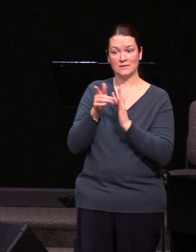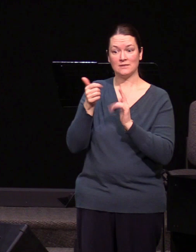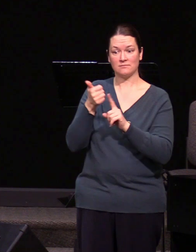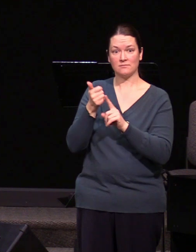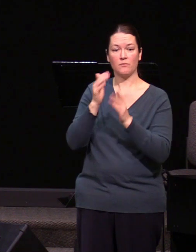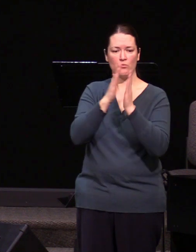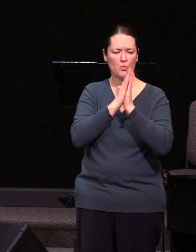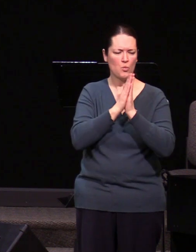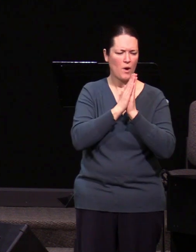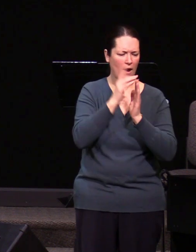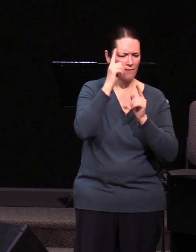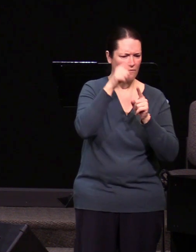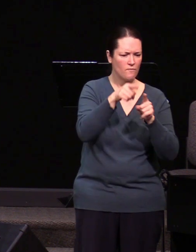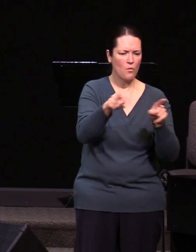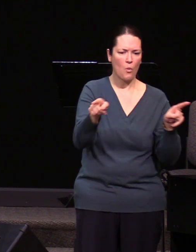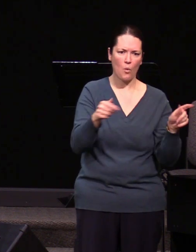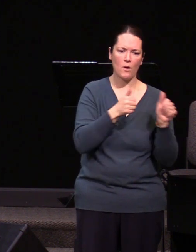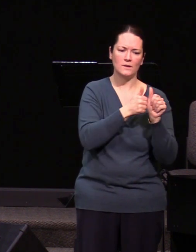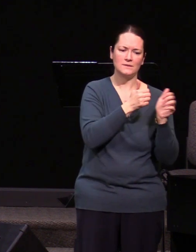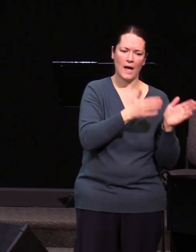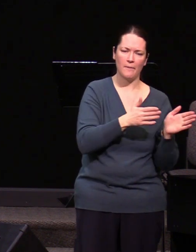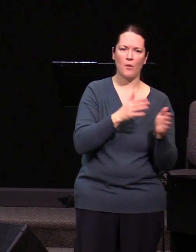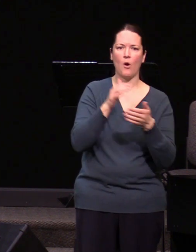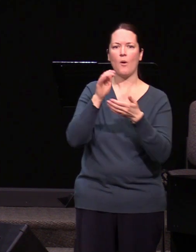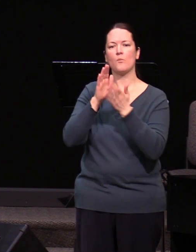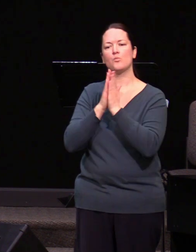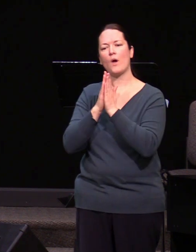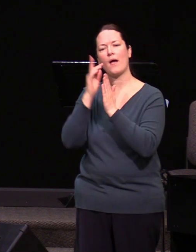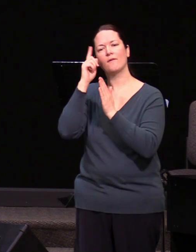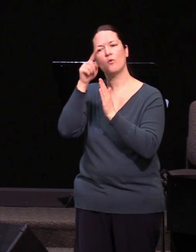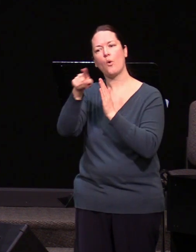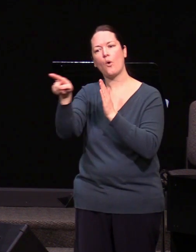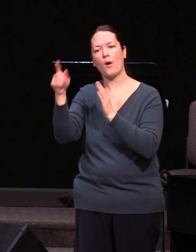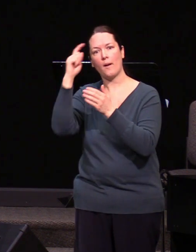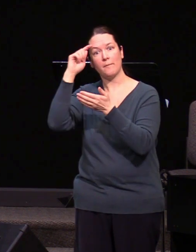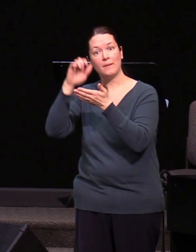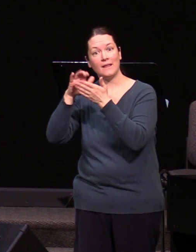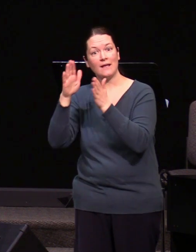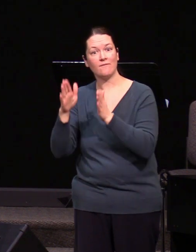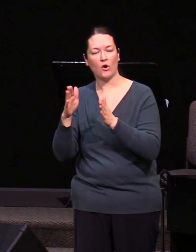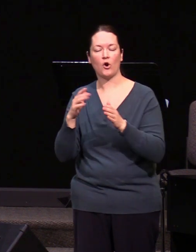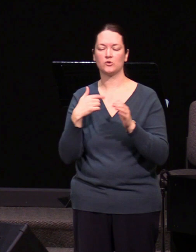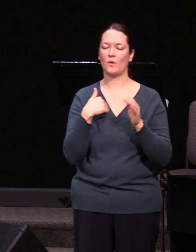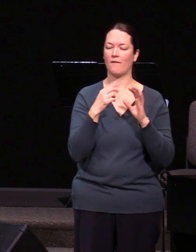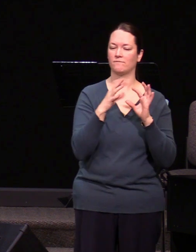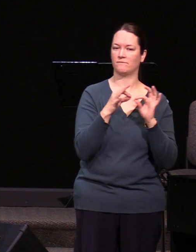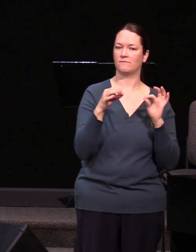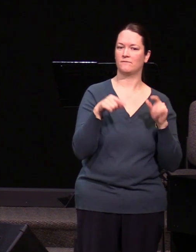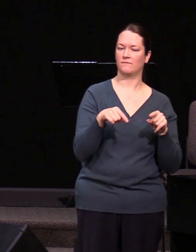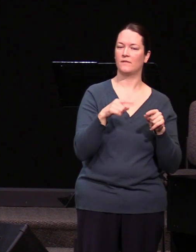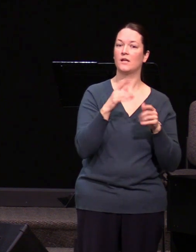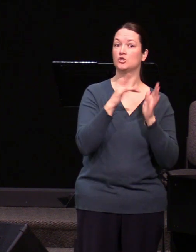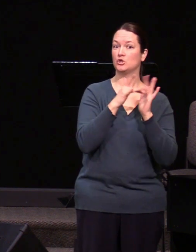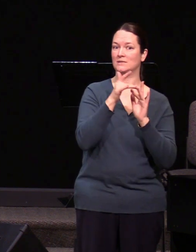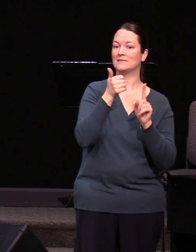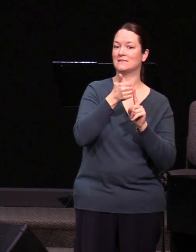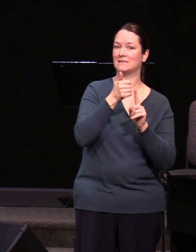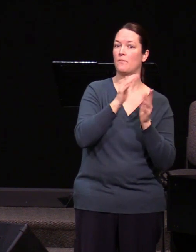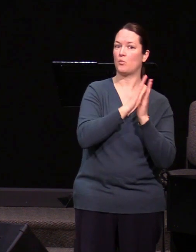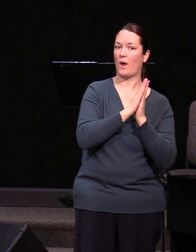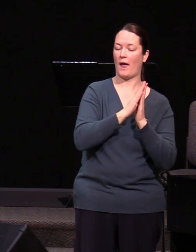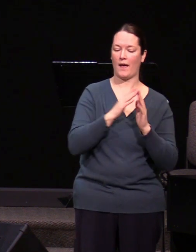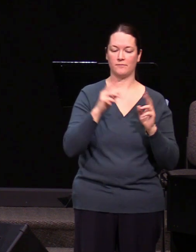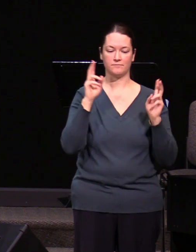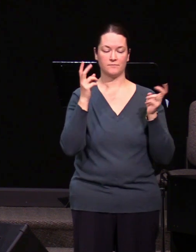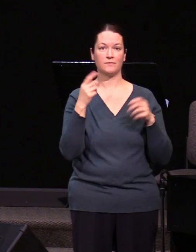for his disciples and then also praying for his believers. And so we're going to catch up with that prayer in verse 20. This is Jesus praying himself.